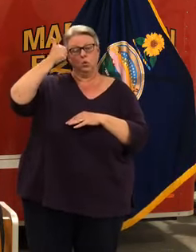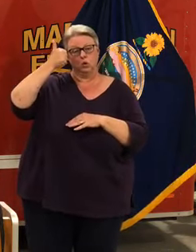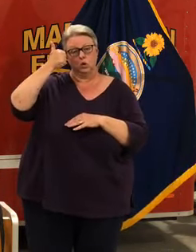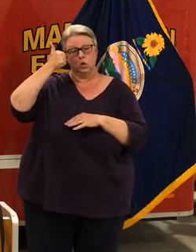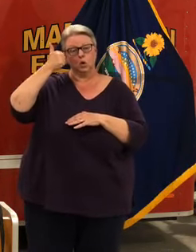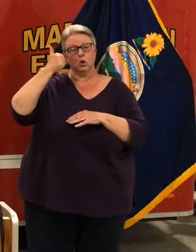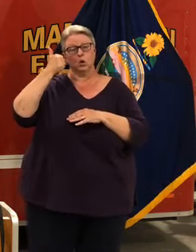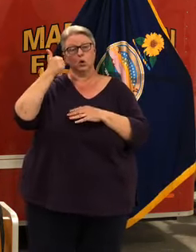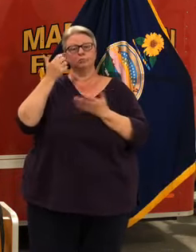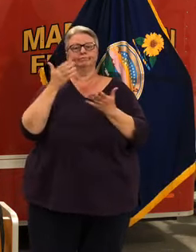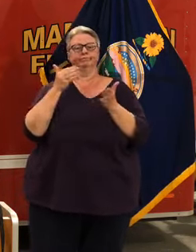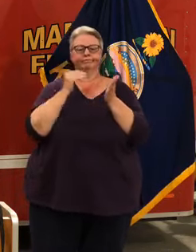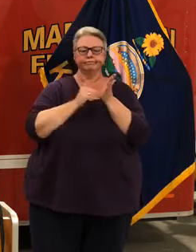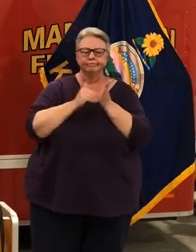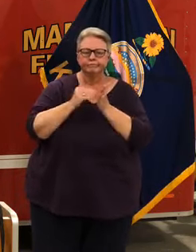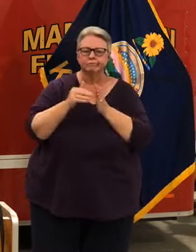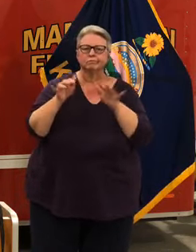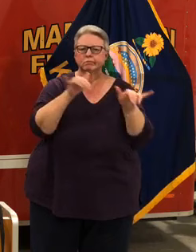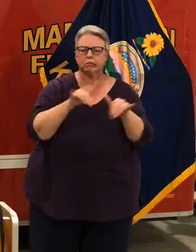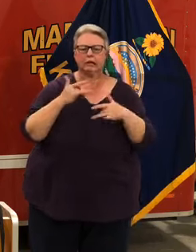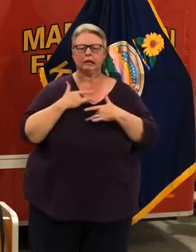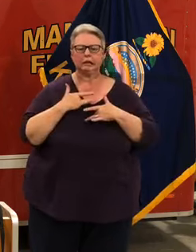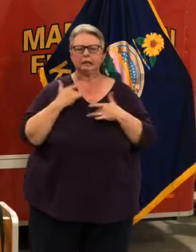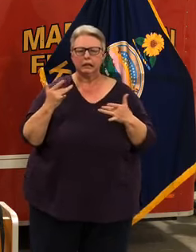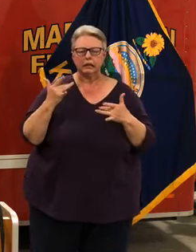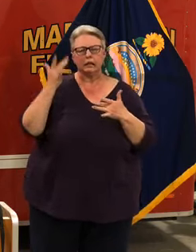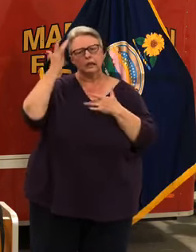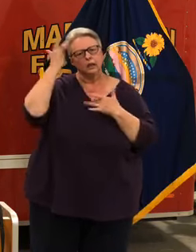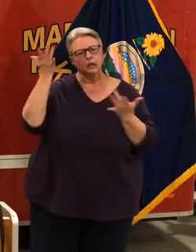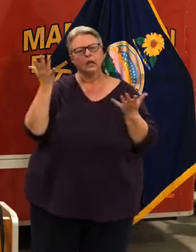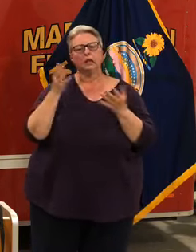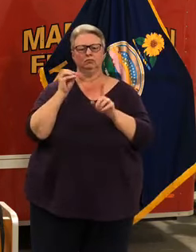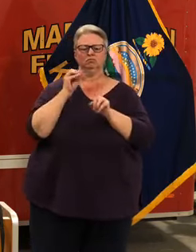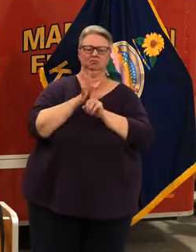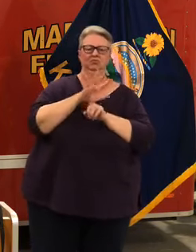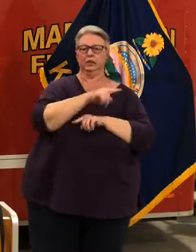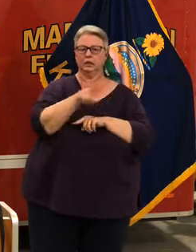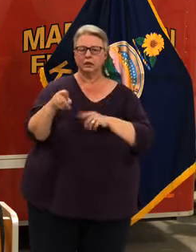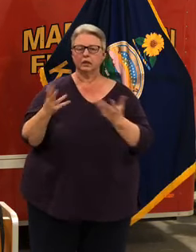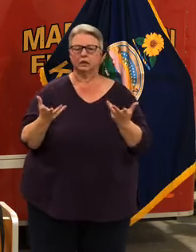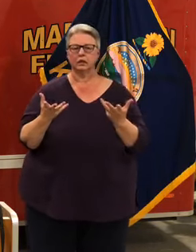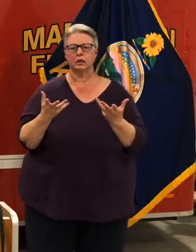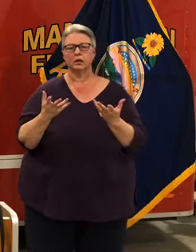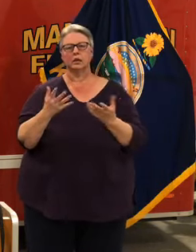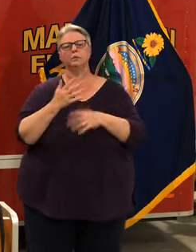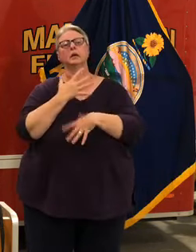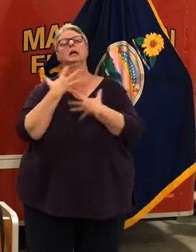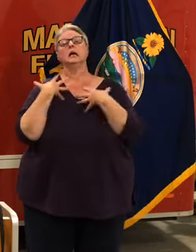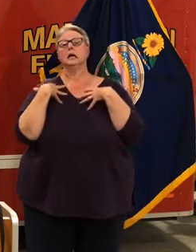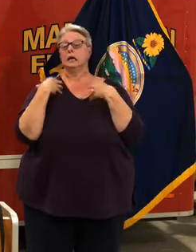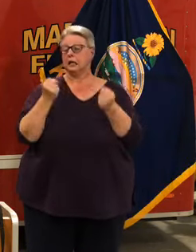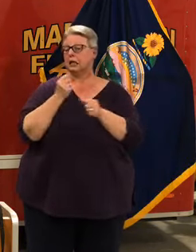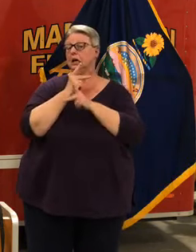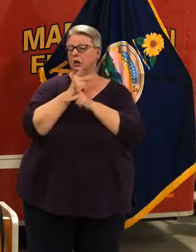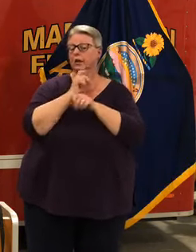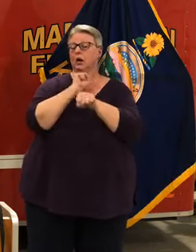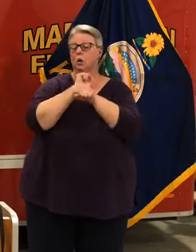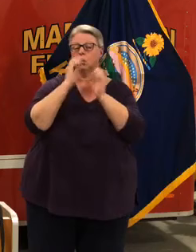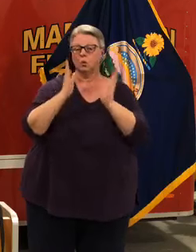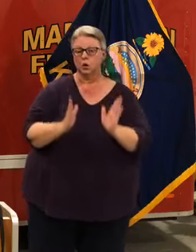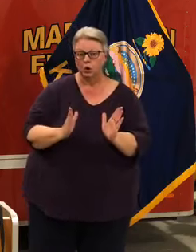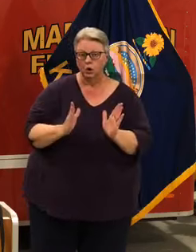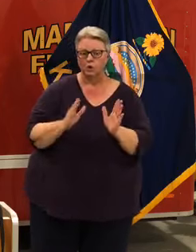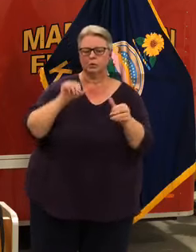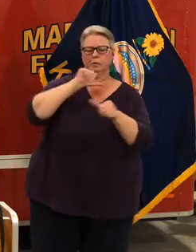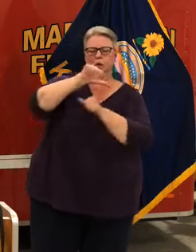comorbid conditions that would affect how the virus affected them. Also healthcare workers, if that's someone that's going to be around other